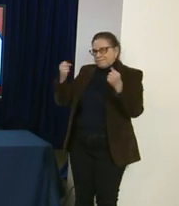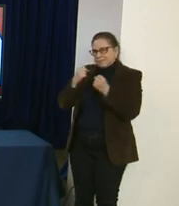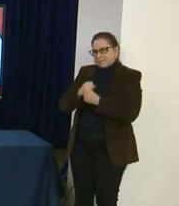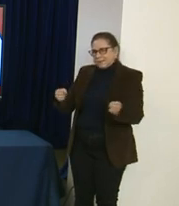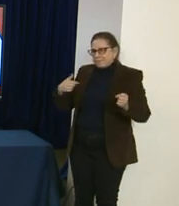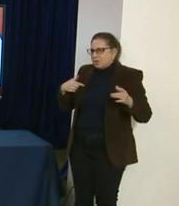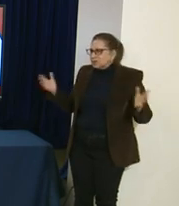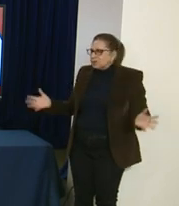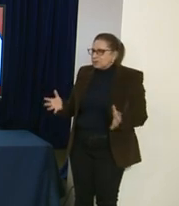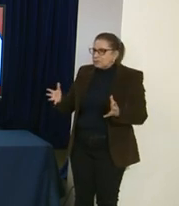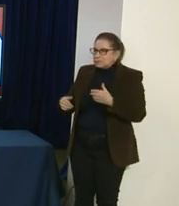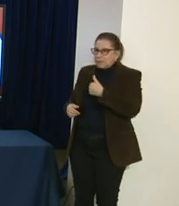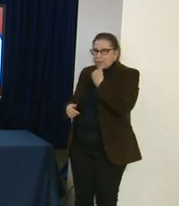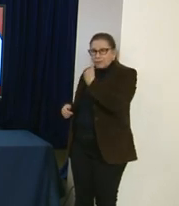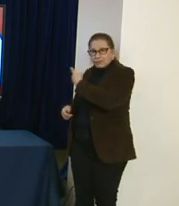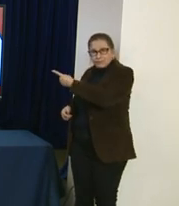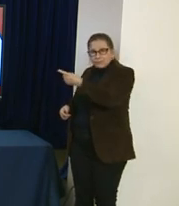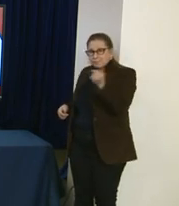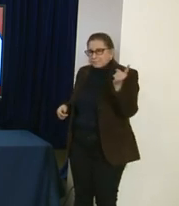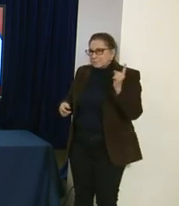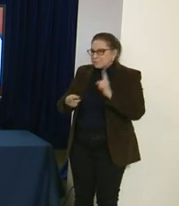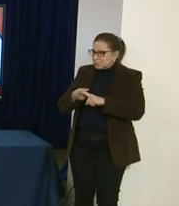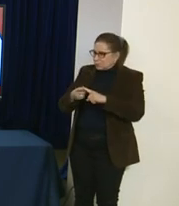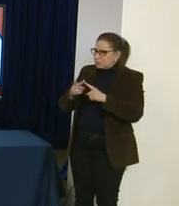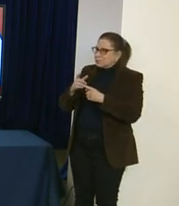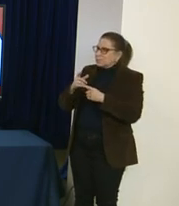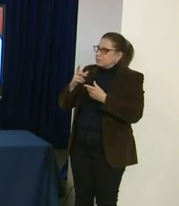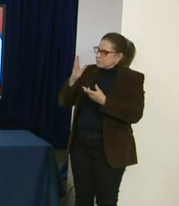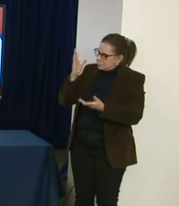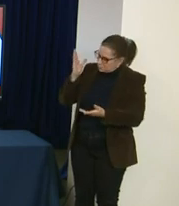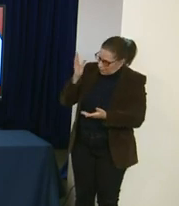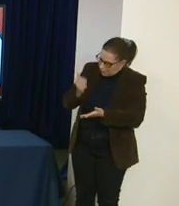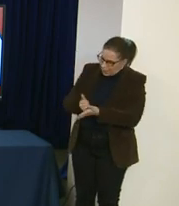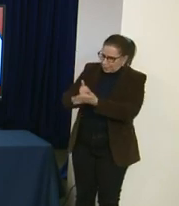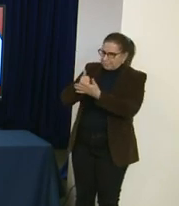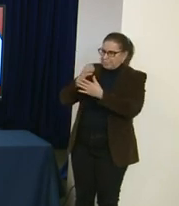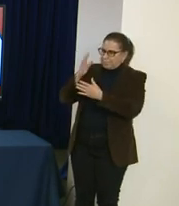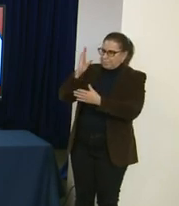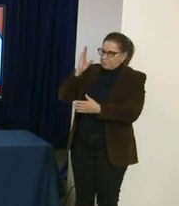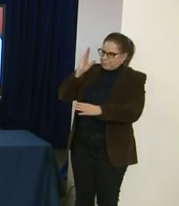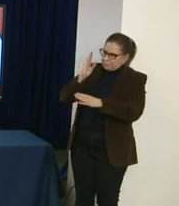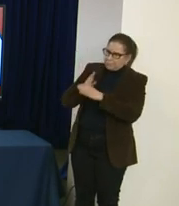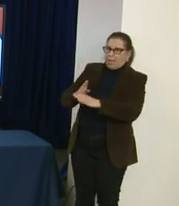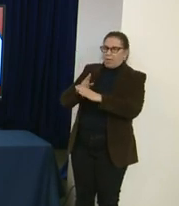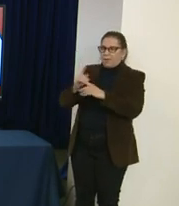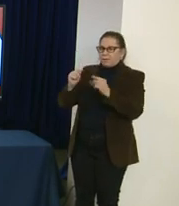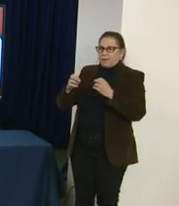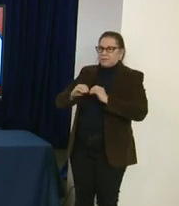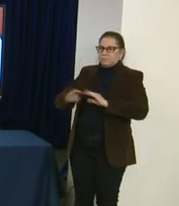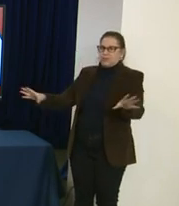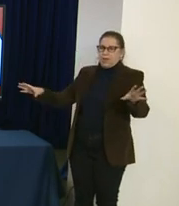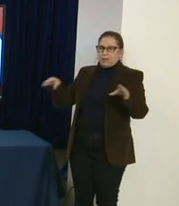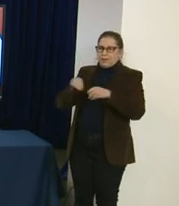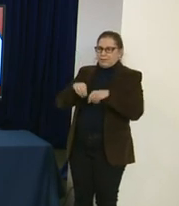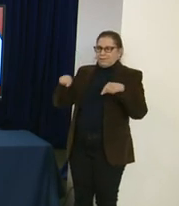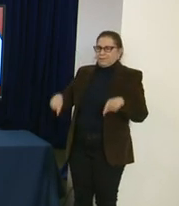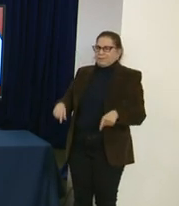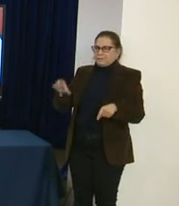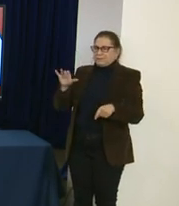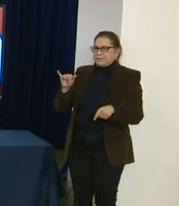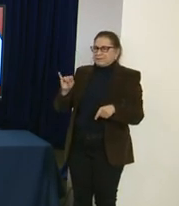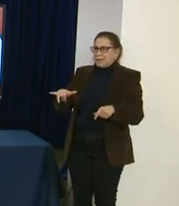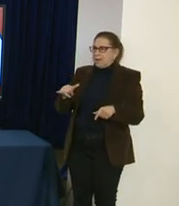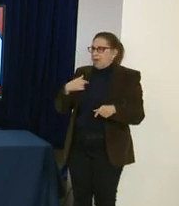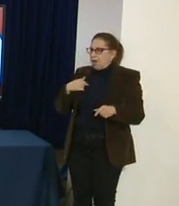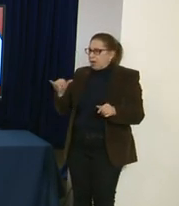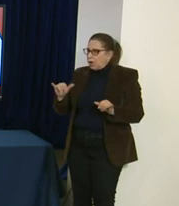in blunting the spread of this virus in our city. I also want to let you know that it's a lot of your government is